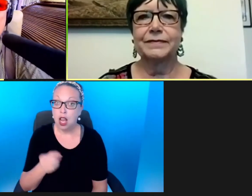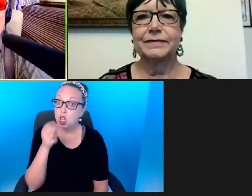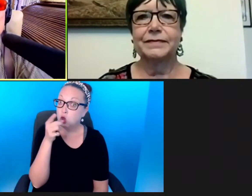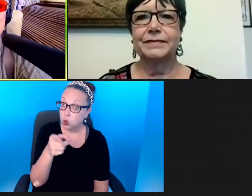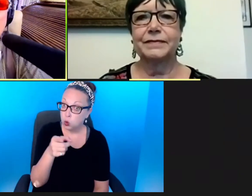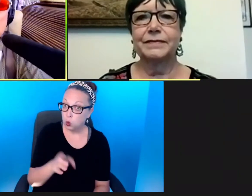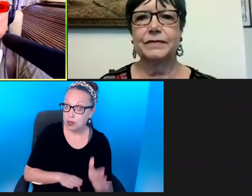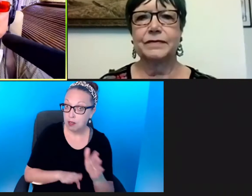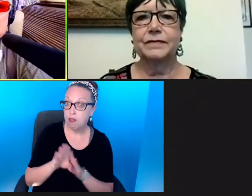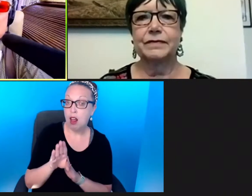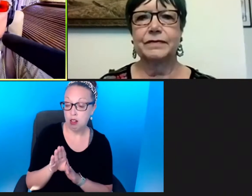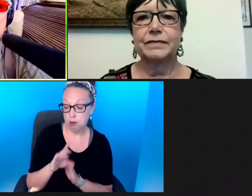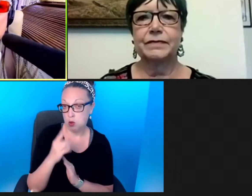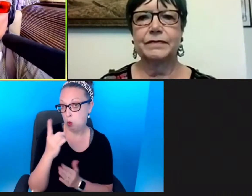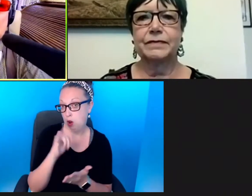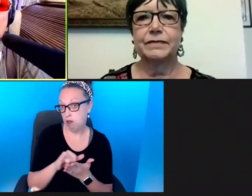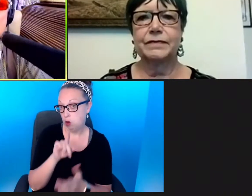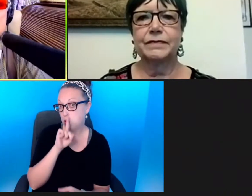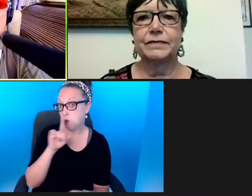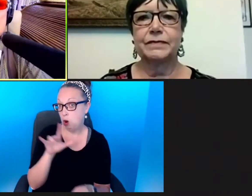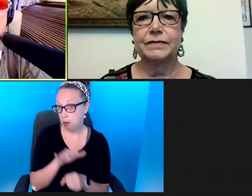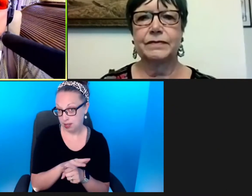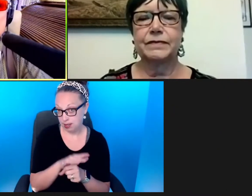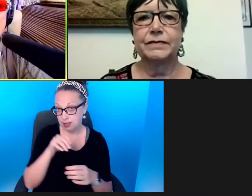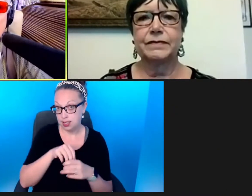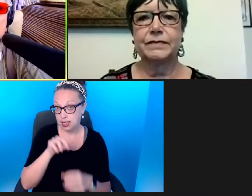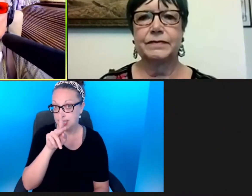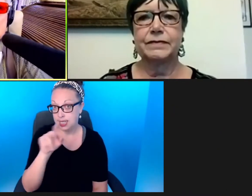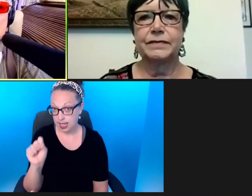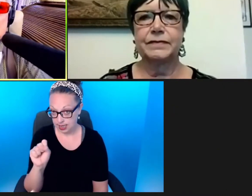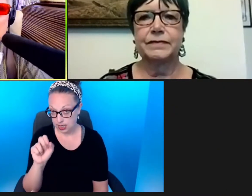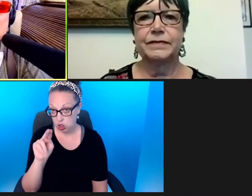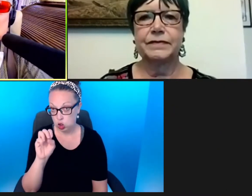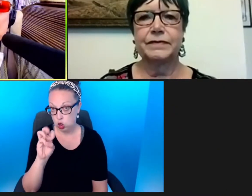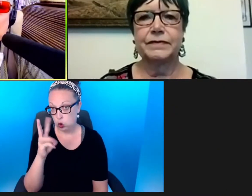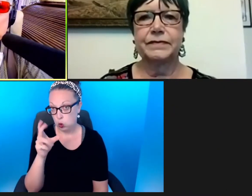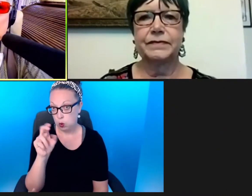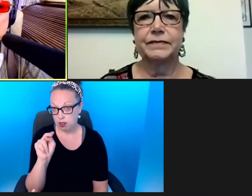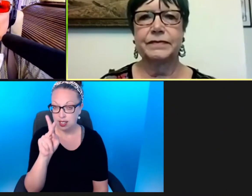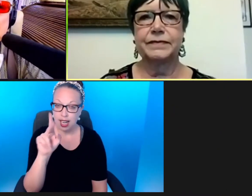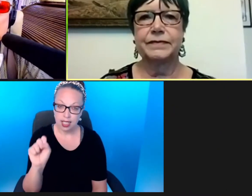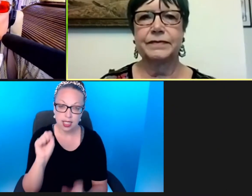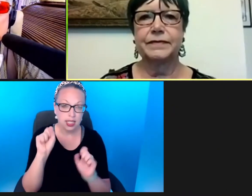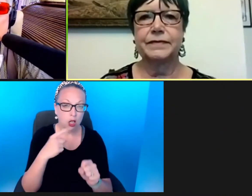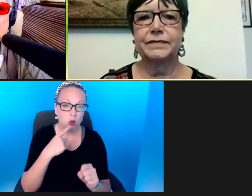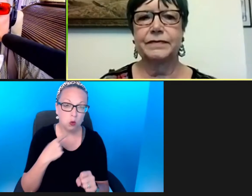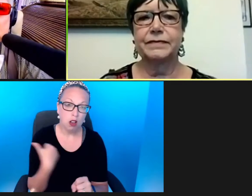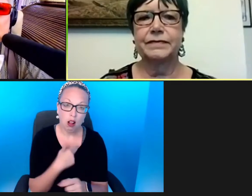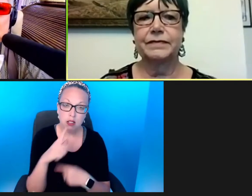one of those promises in Kansas, in Newton, Kansas. Tell us about it, would you?